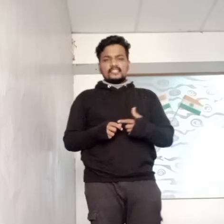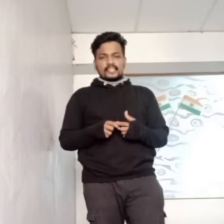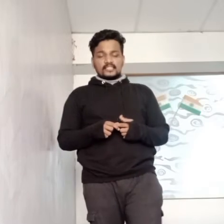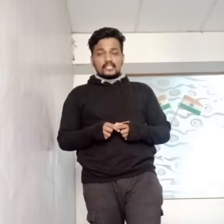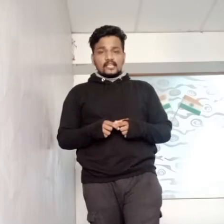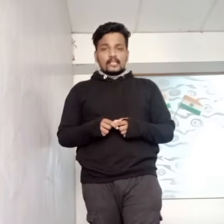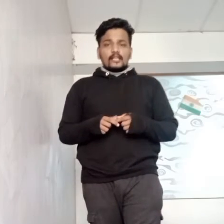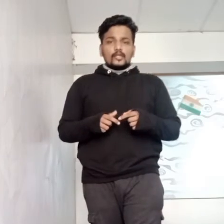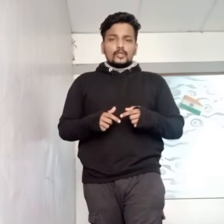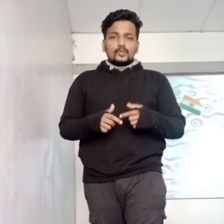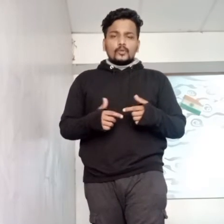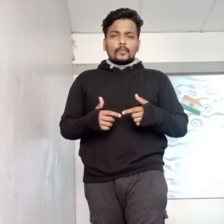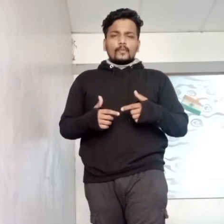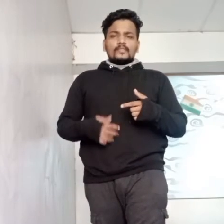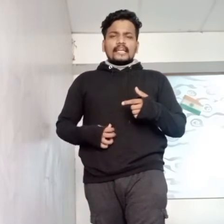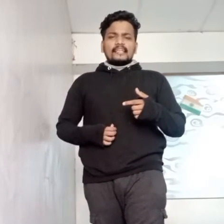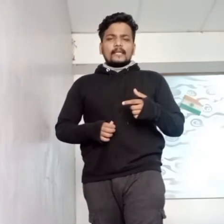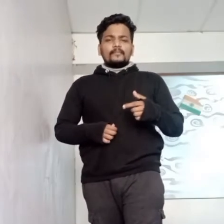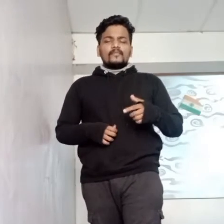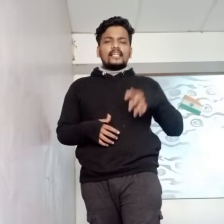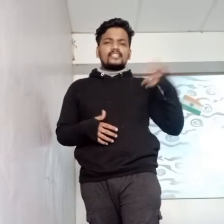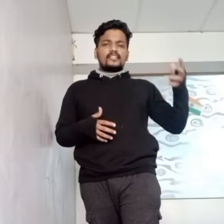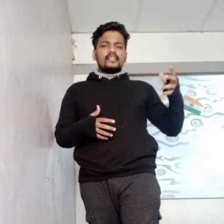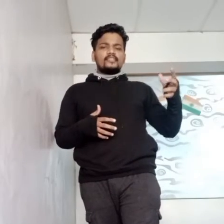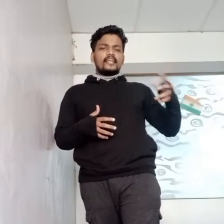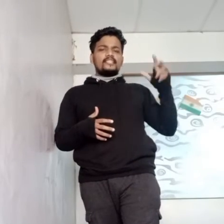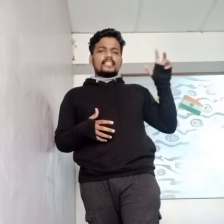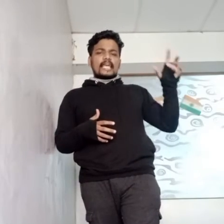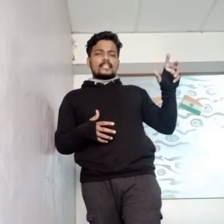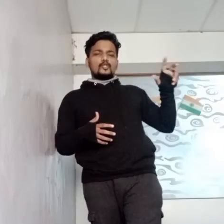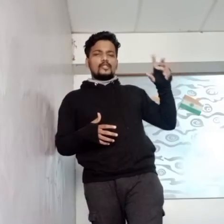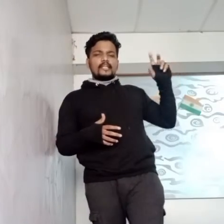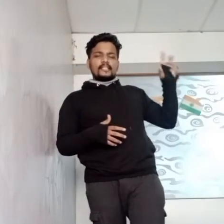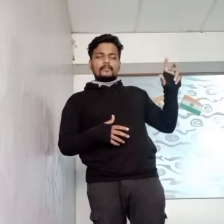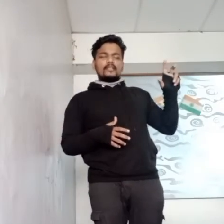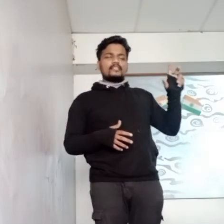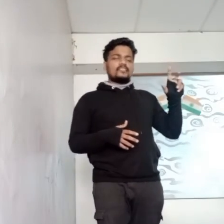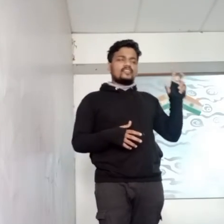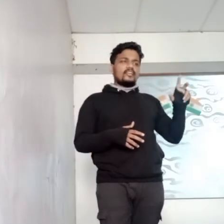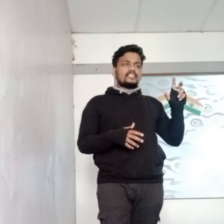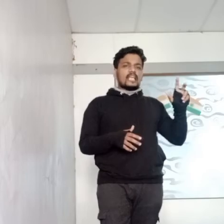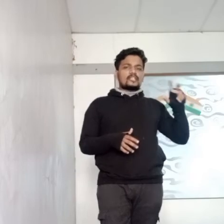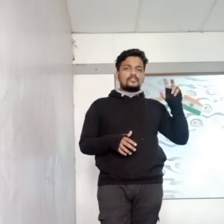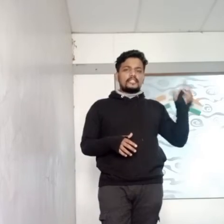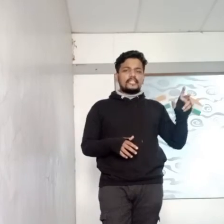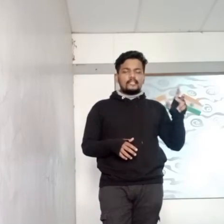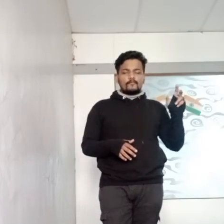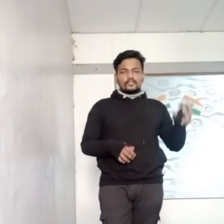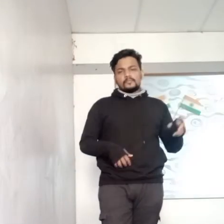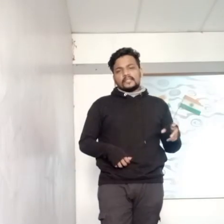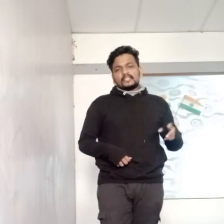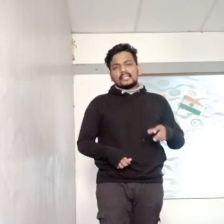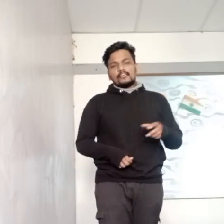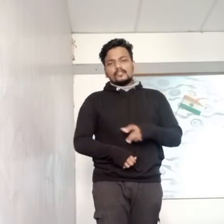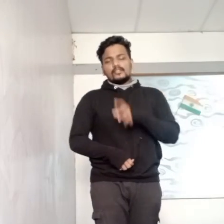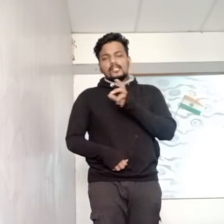case. So that time that thread is actually that thread is actually killed for that matter, and